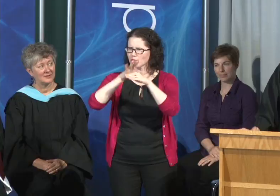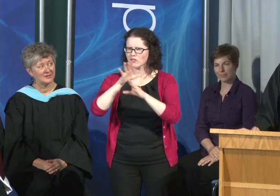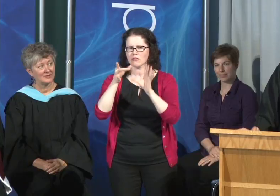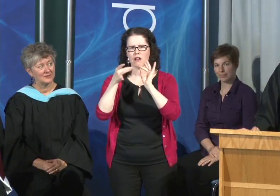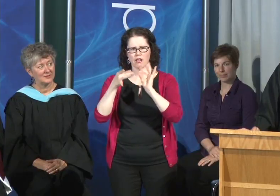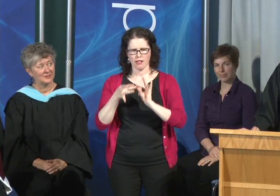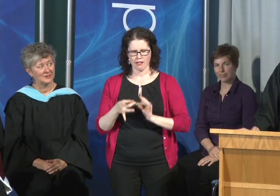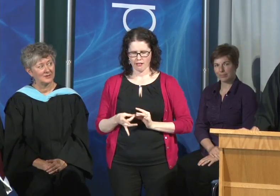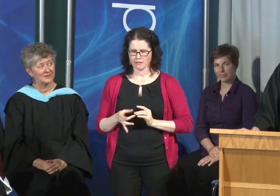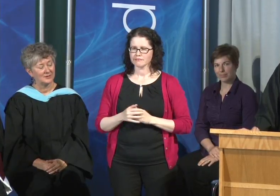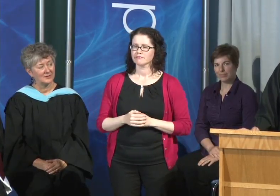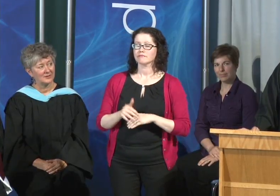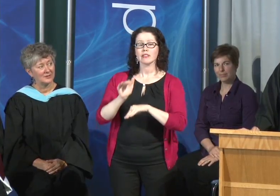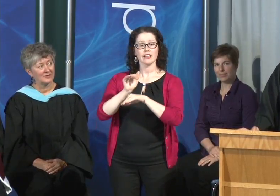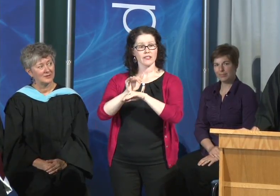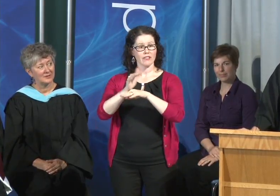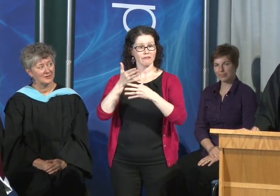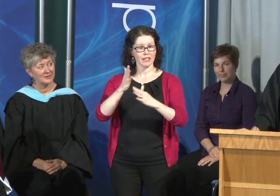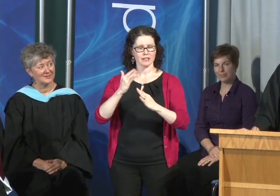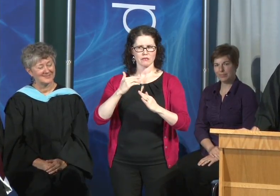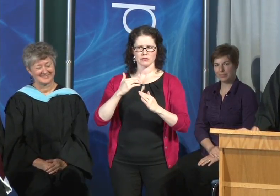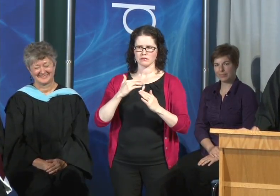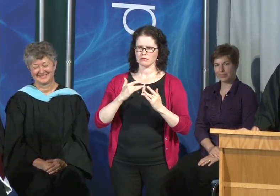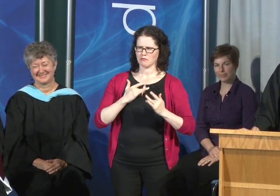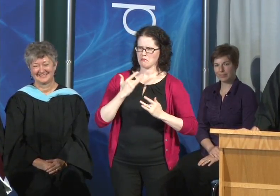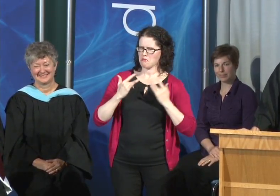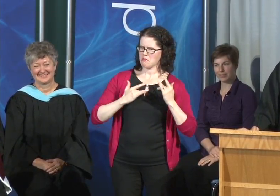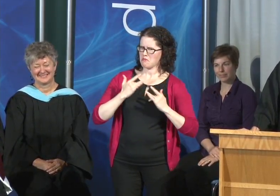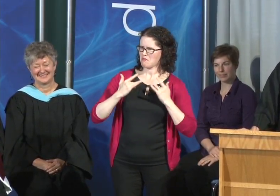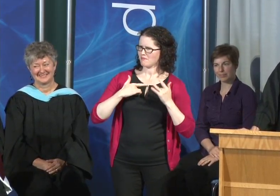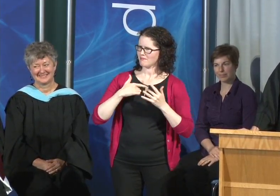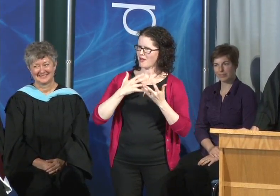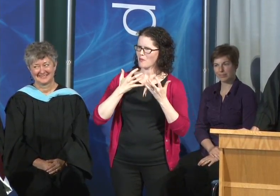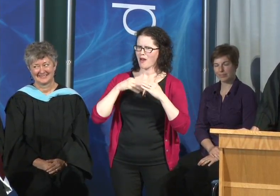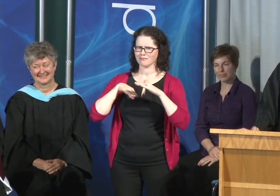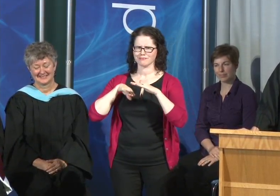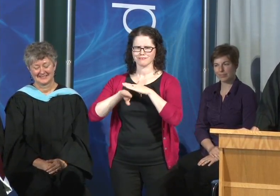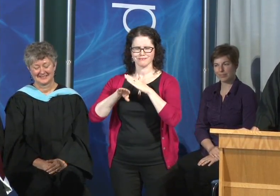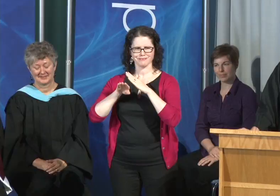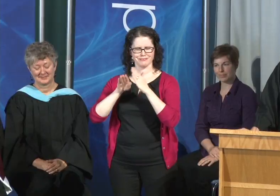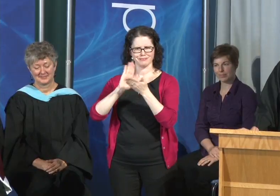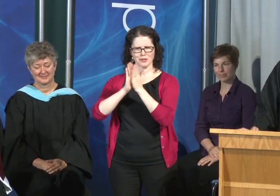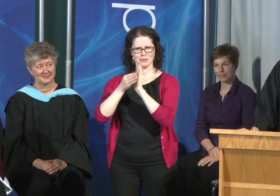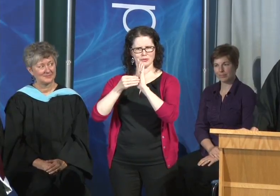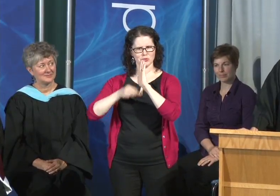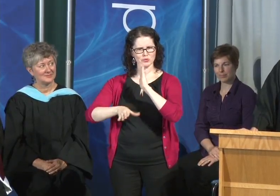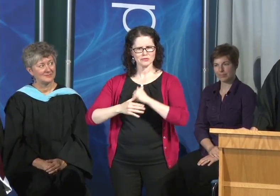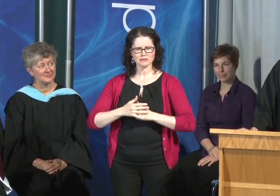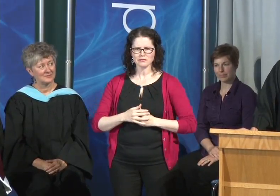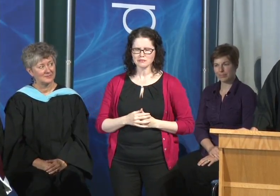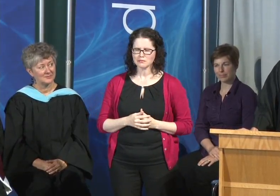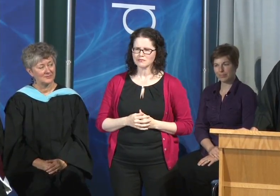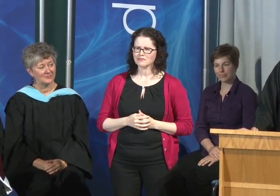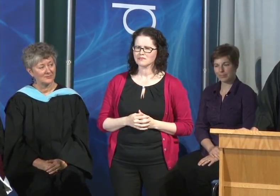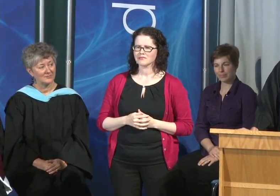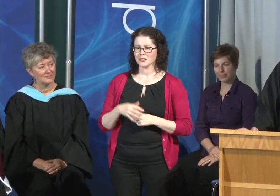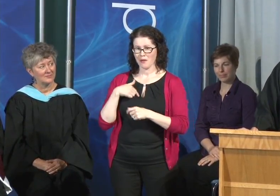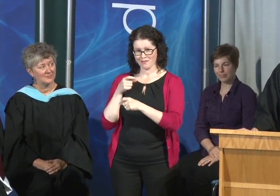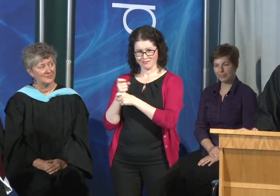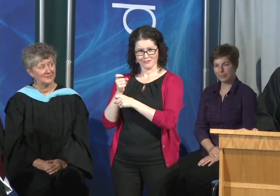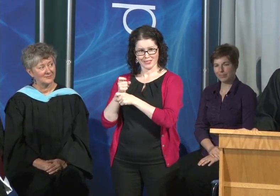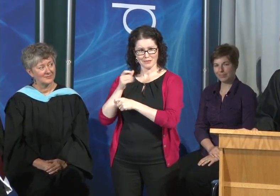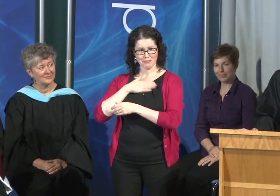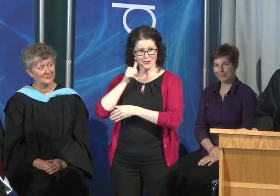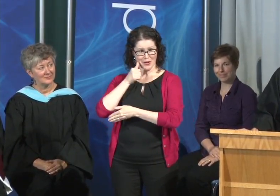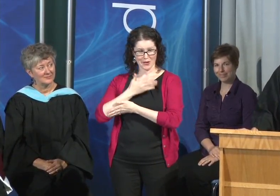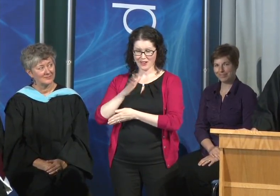was eager to enjoy the excitement myself. After the event, I mentioned in passing, and as a joke to my daughter, I said,